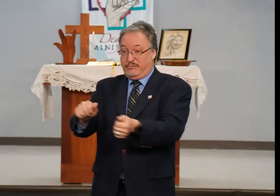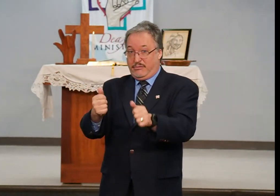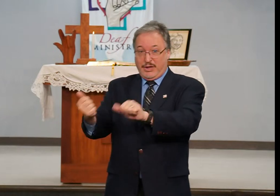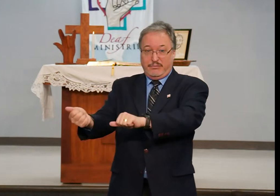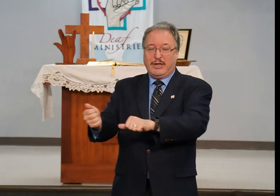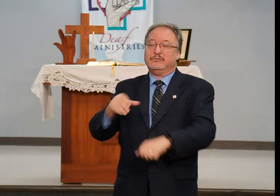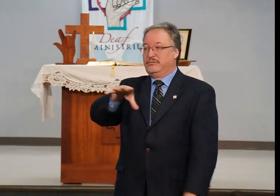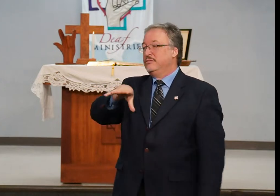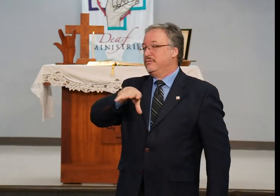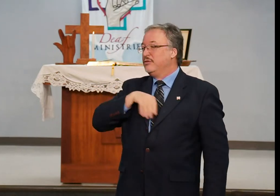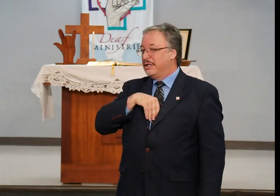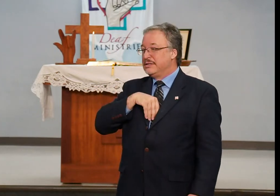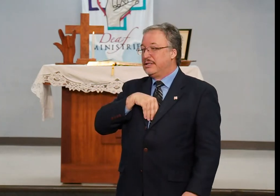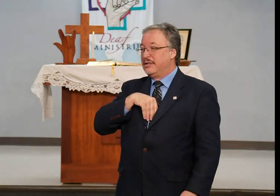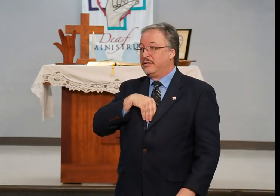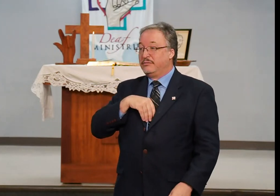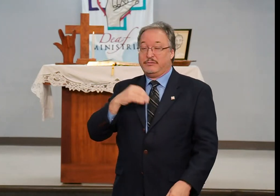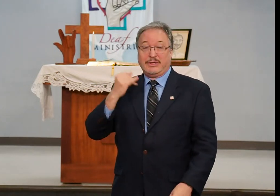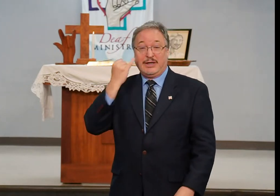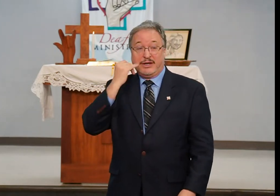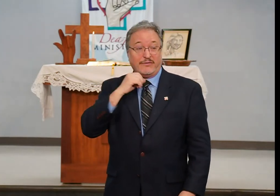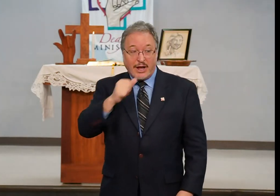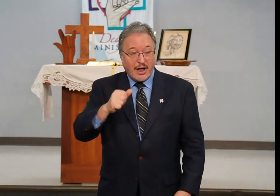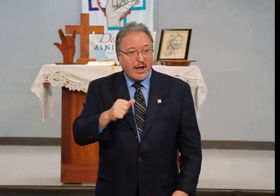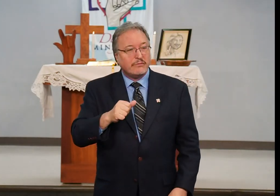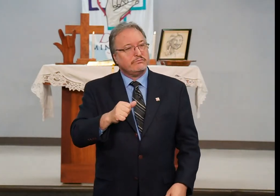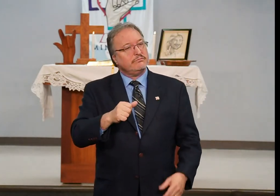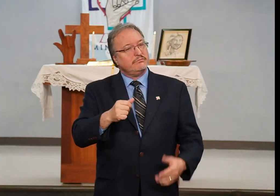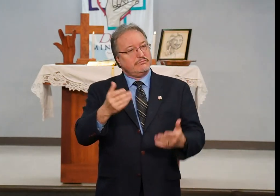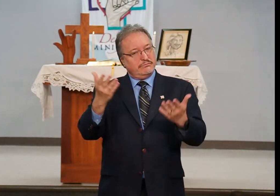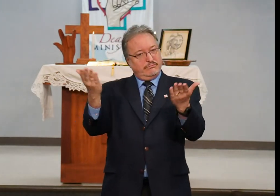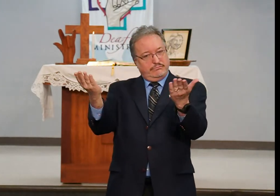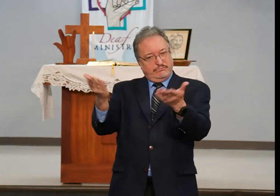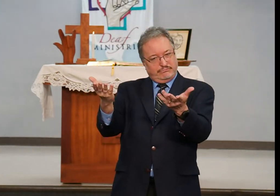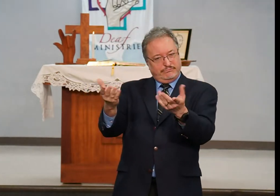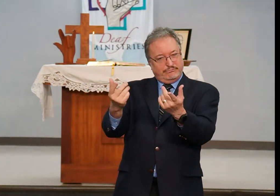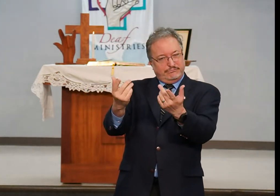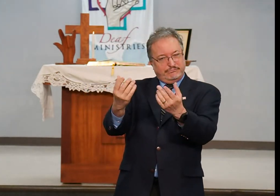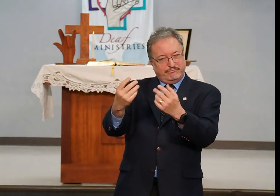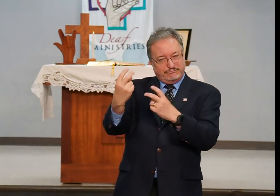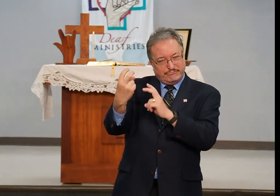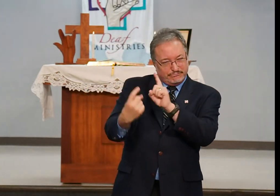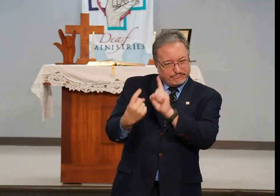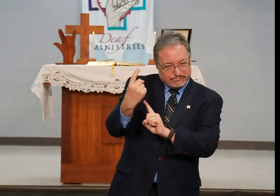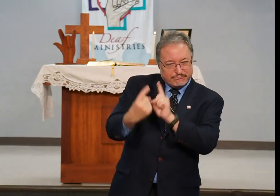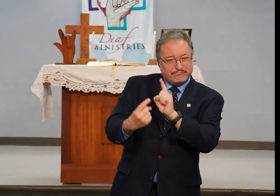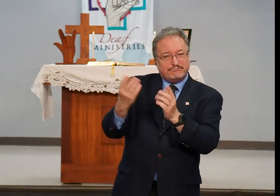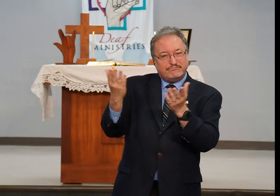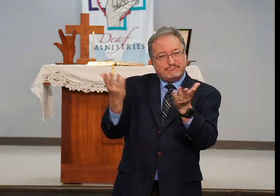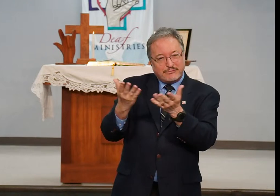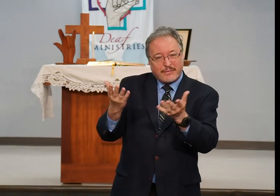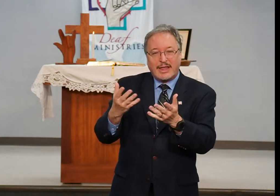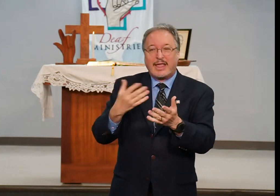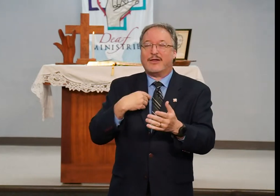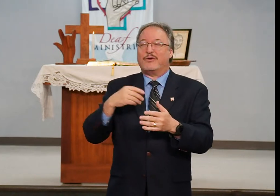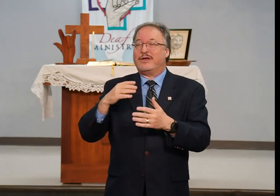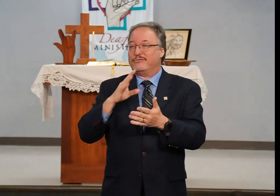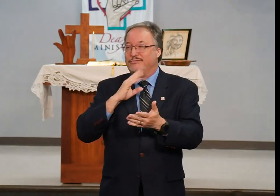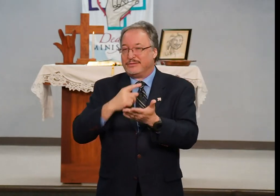If you have already been baptized, of course we honor that. But if you've not yet been baptized, please come and